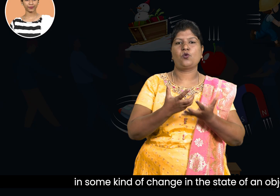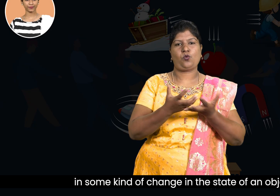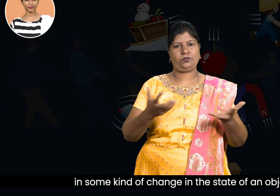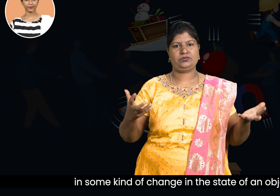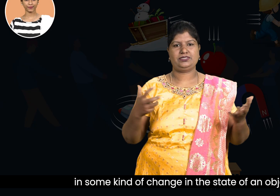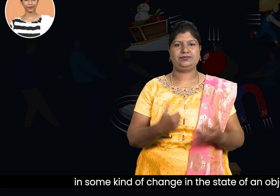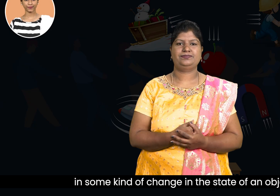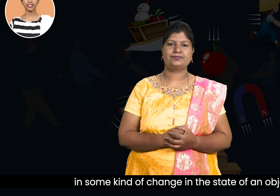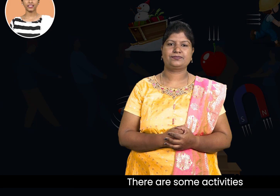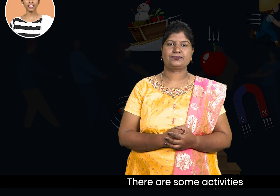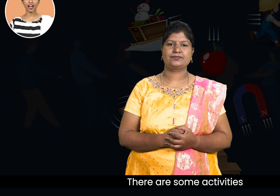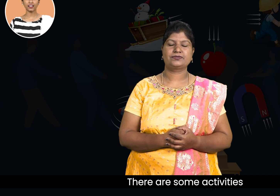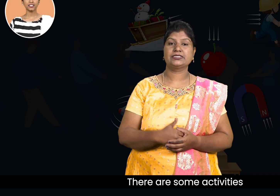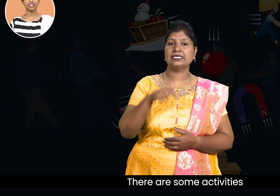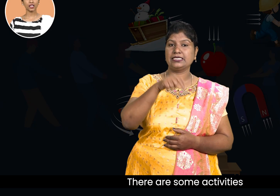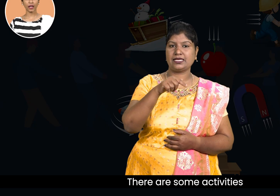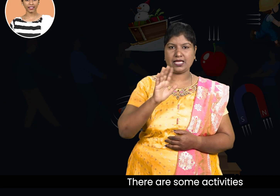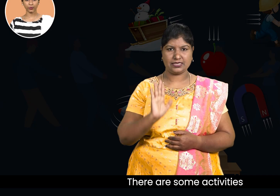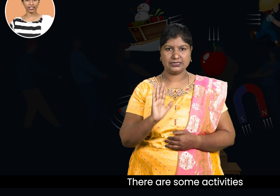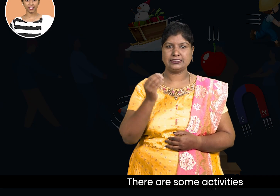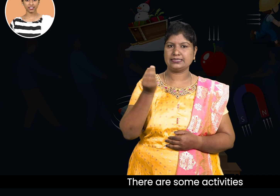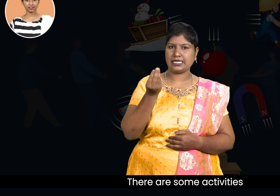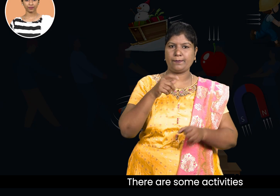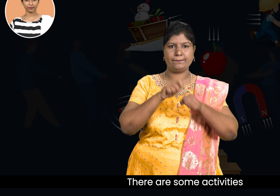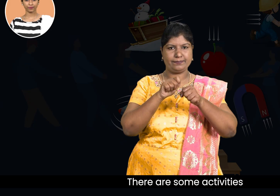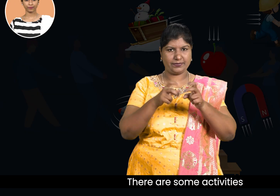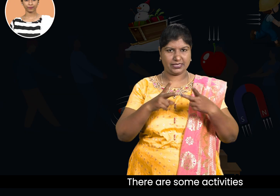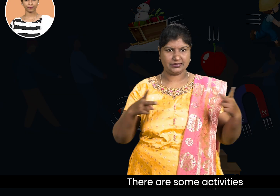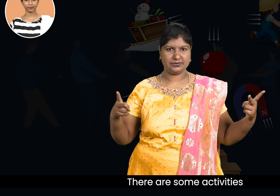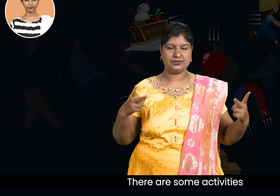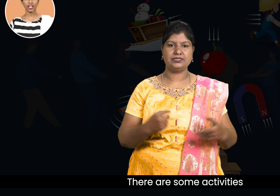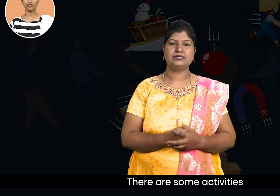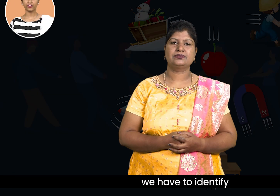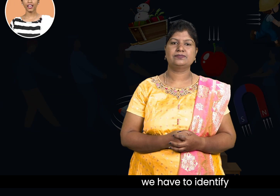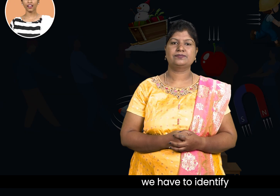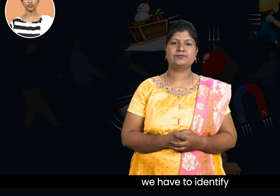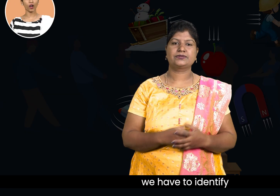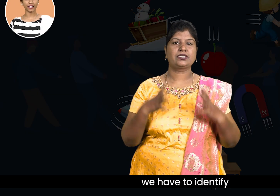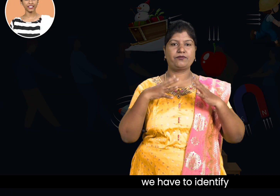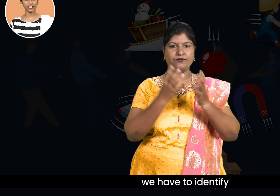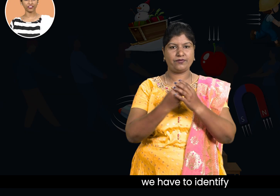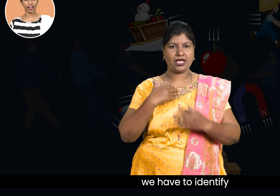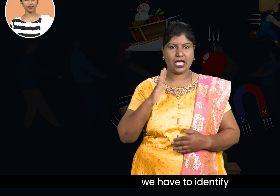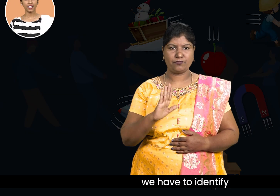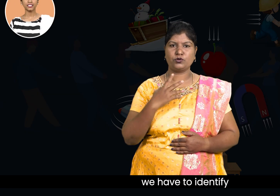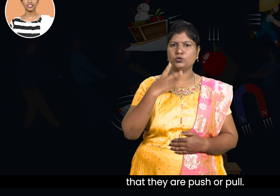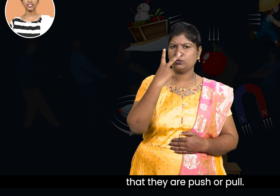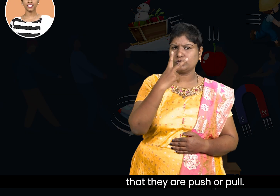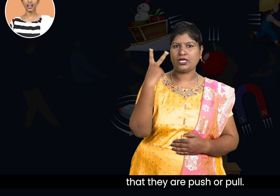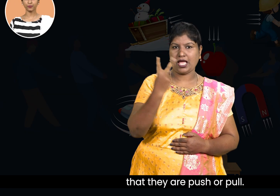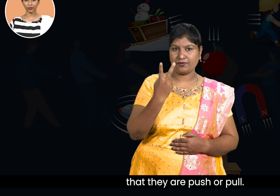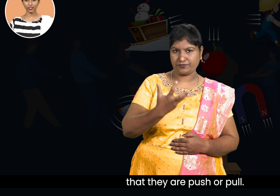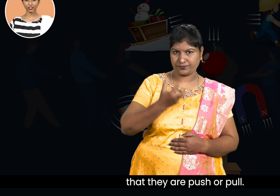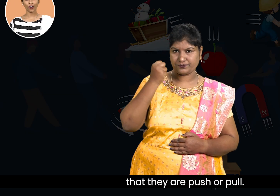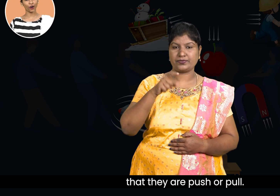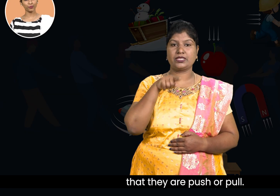object. There are some activities. We have to identify that they